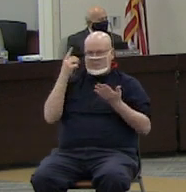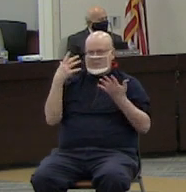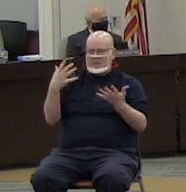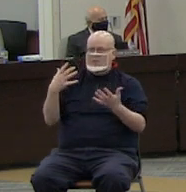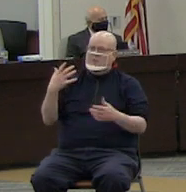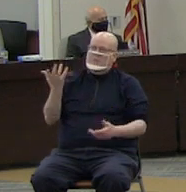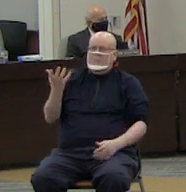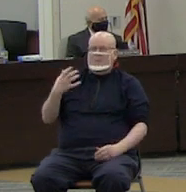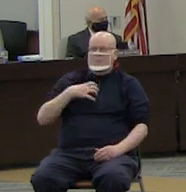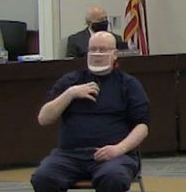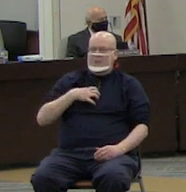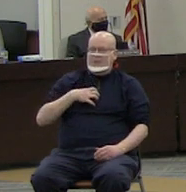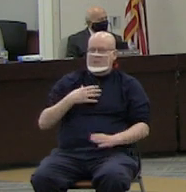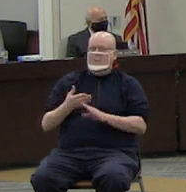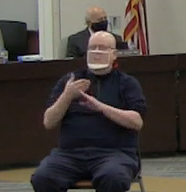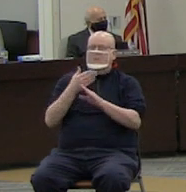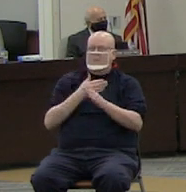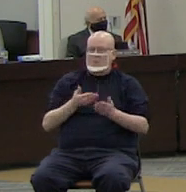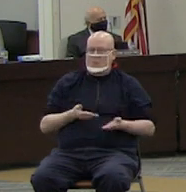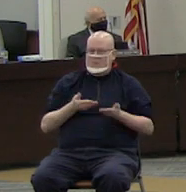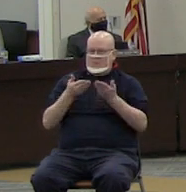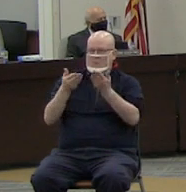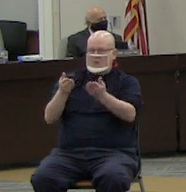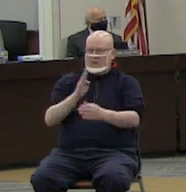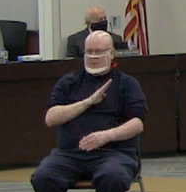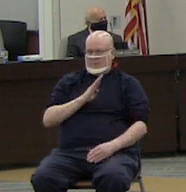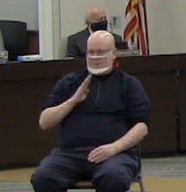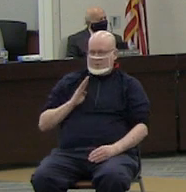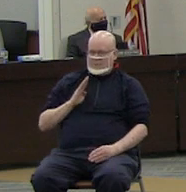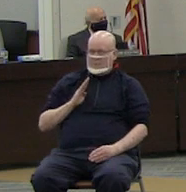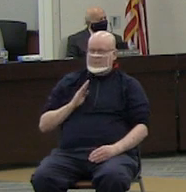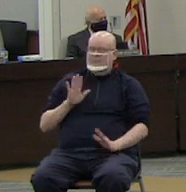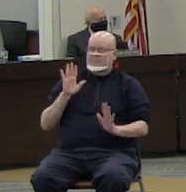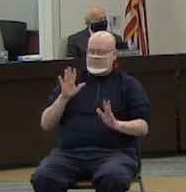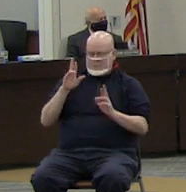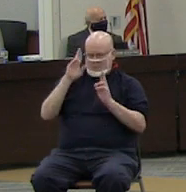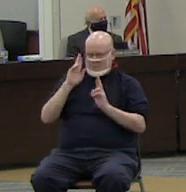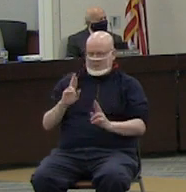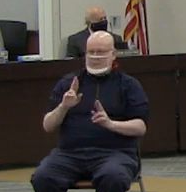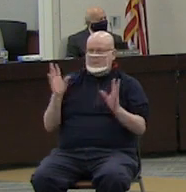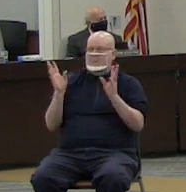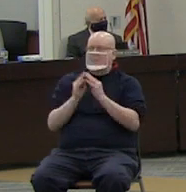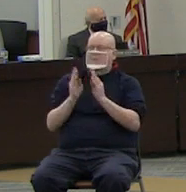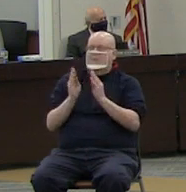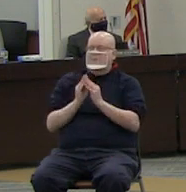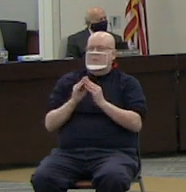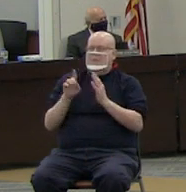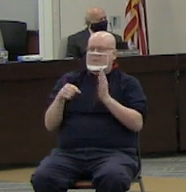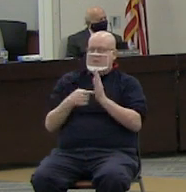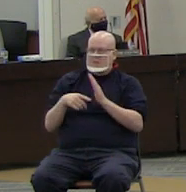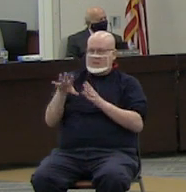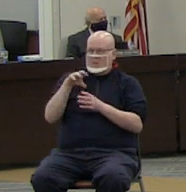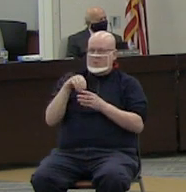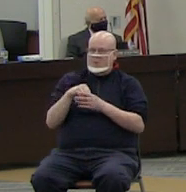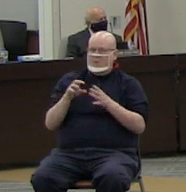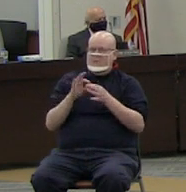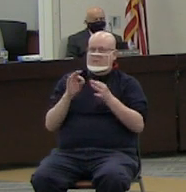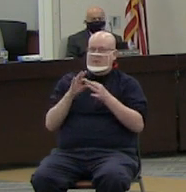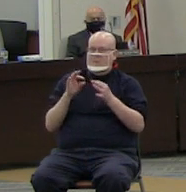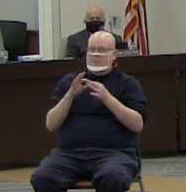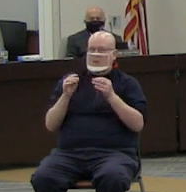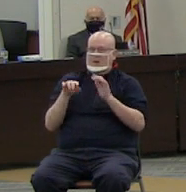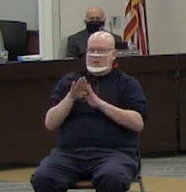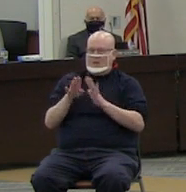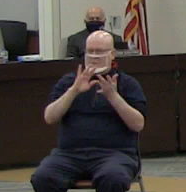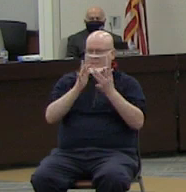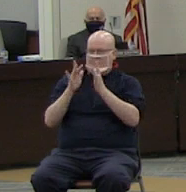complaints prior to bringing the issue before the board. Please be mindful that the meetings of the board, including your statements at the podium, are broadcast and that you